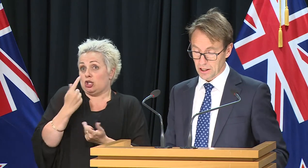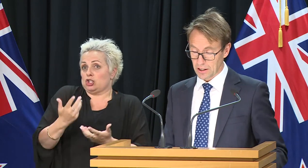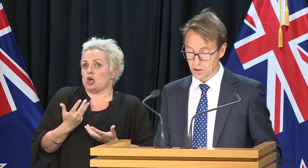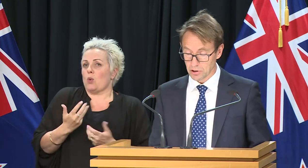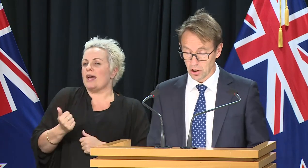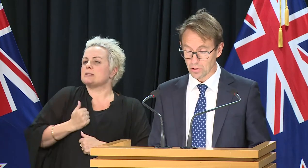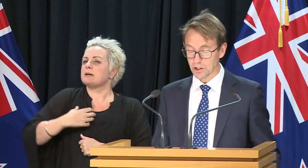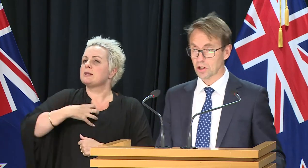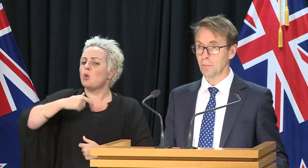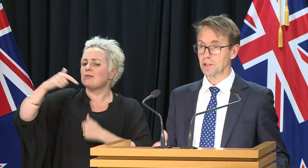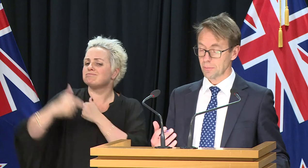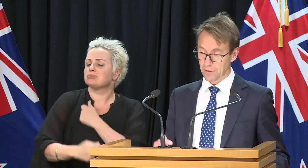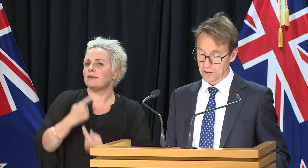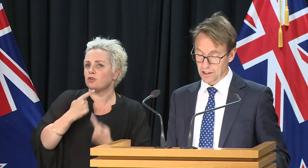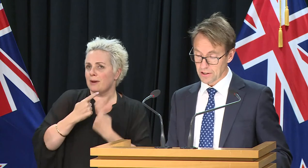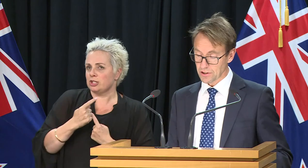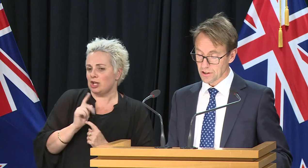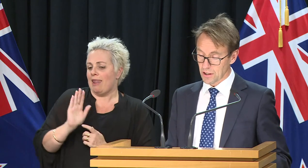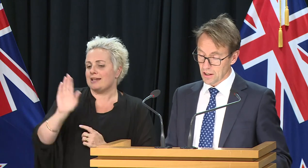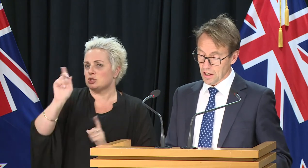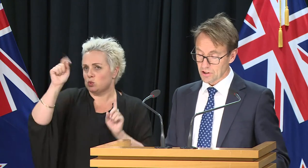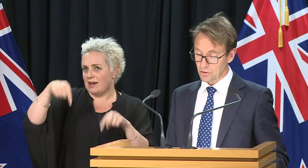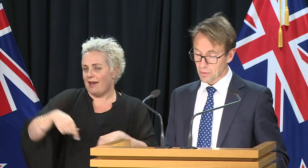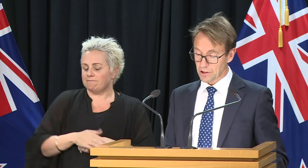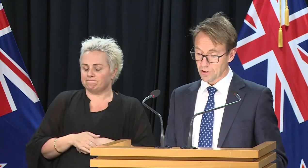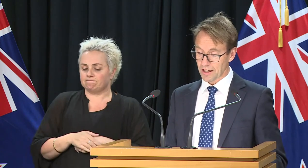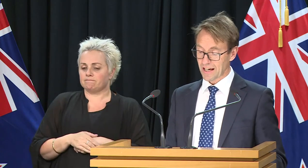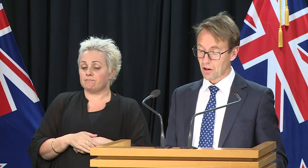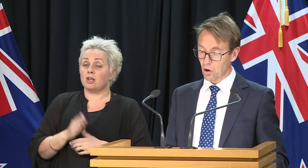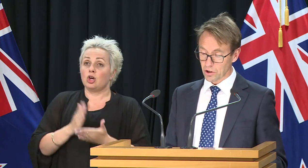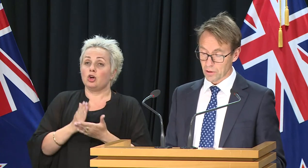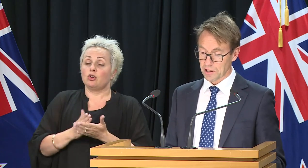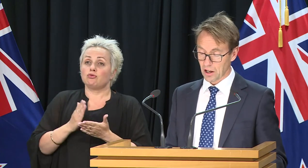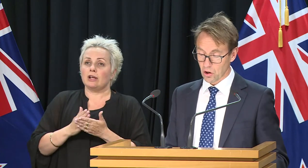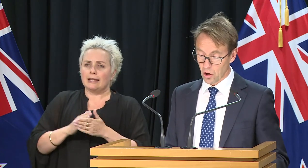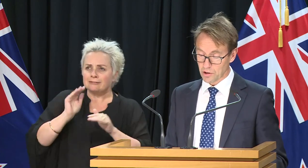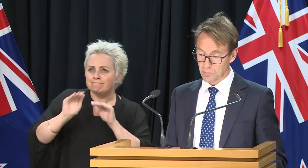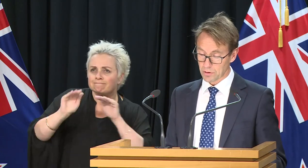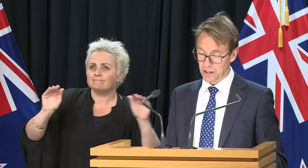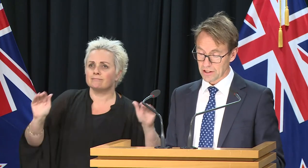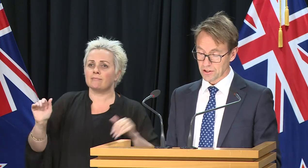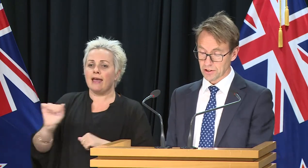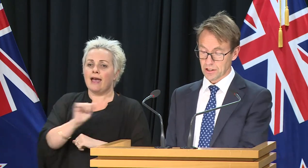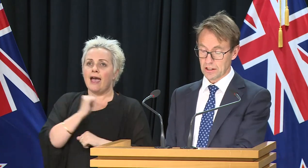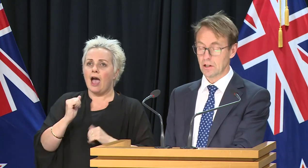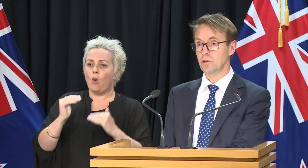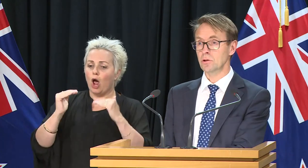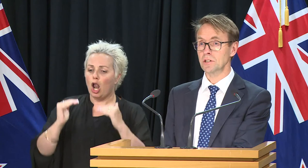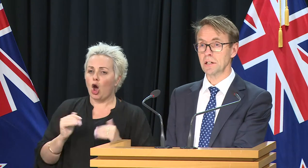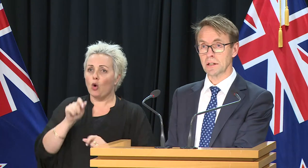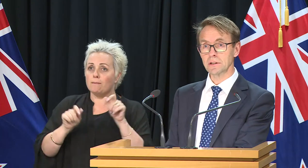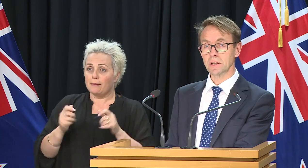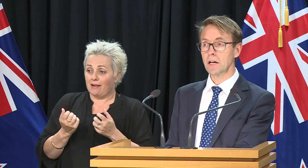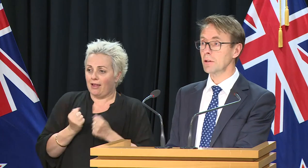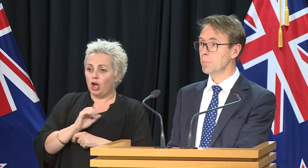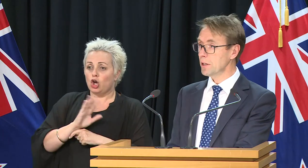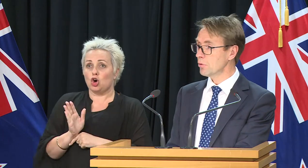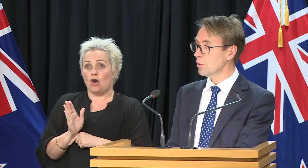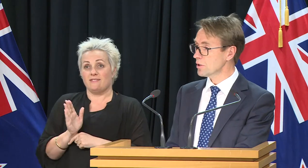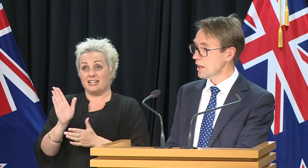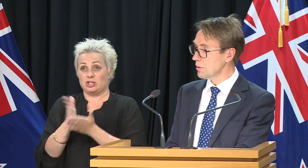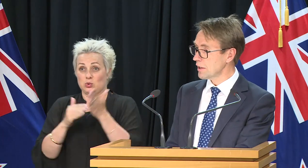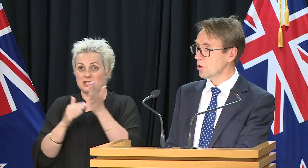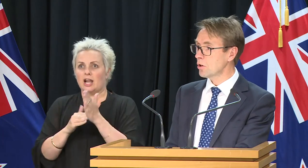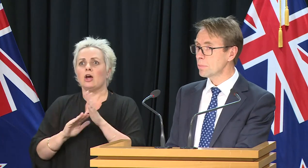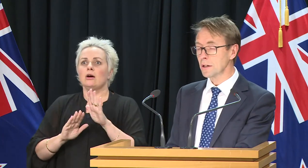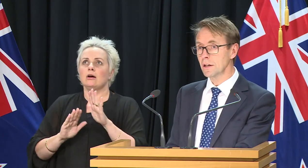later today. So in closing comments about this case, it's a reminder that our ongoing low number of cases in New Zealand compared with